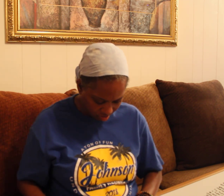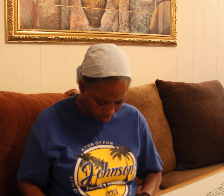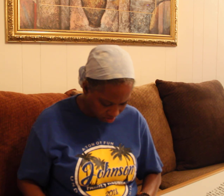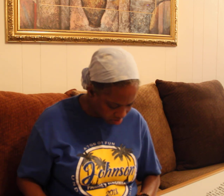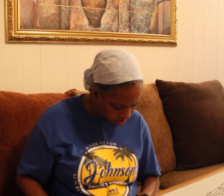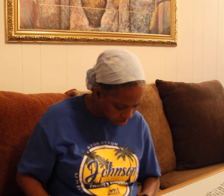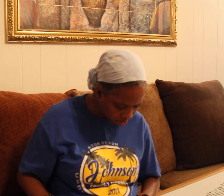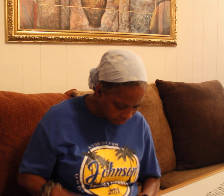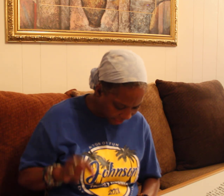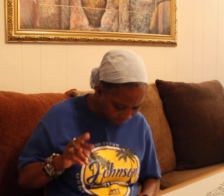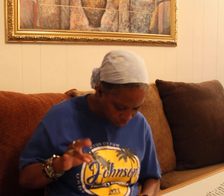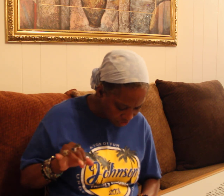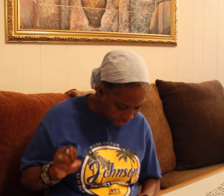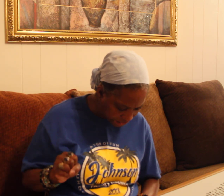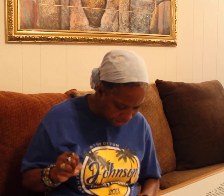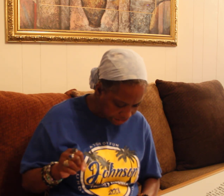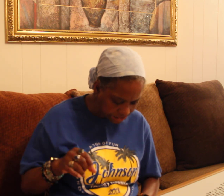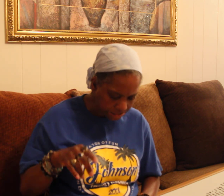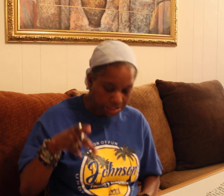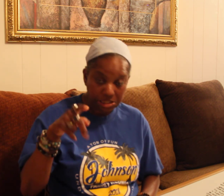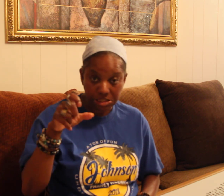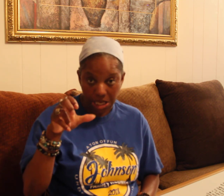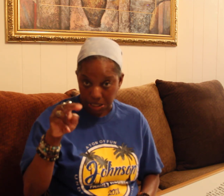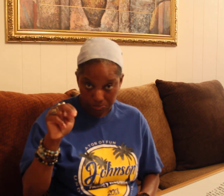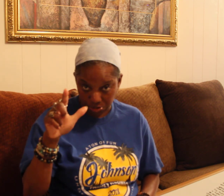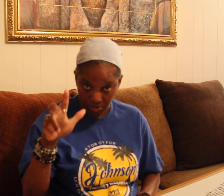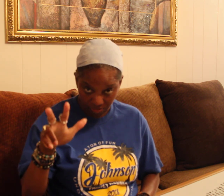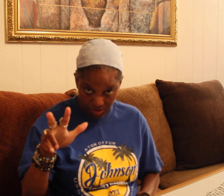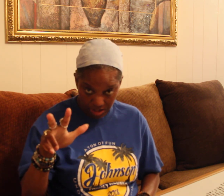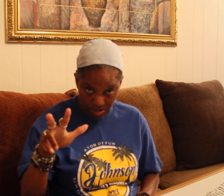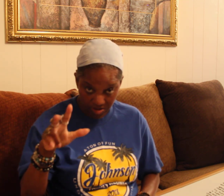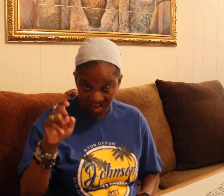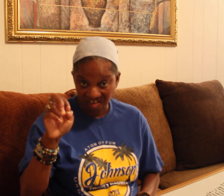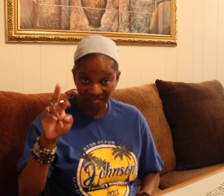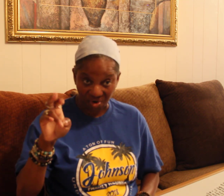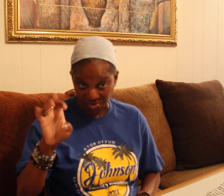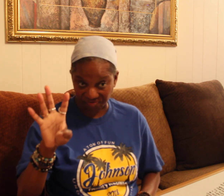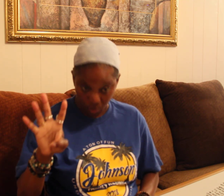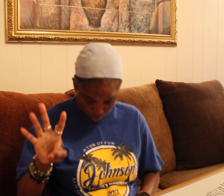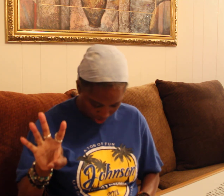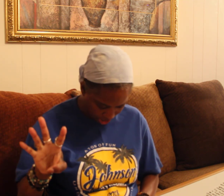Let's see. And that verse is Psalm 23, verse 4.